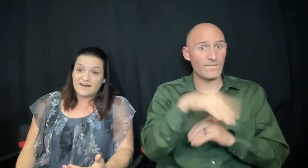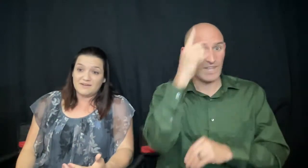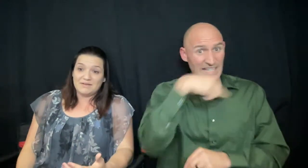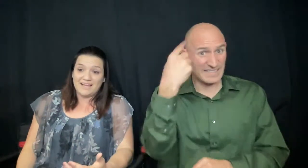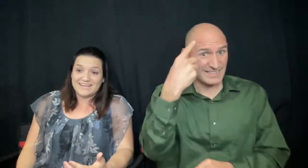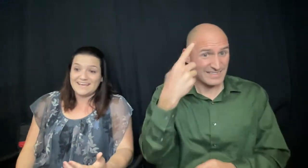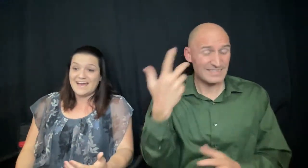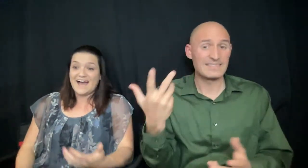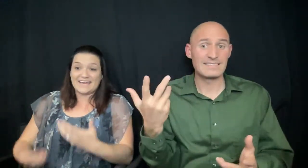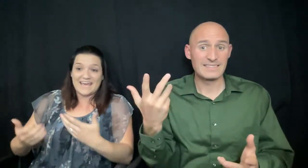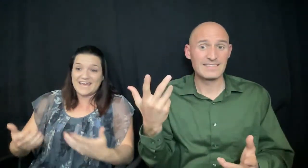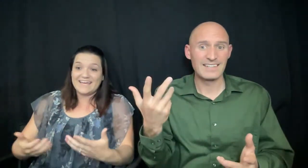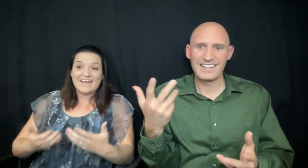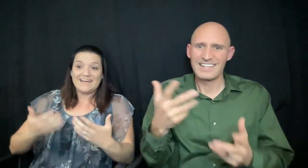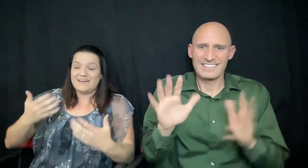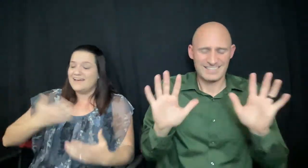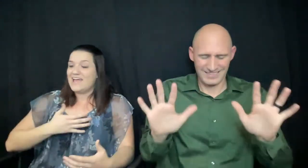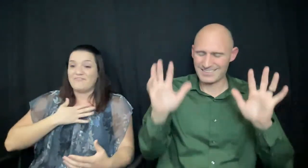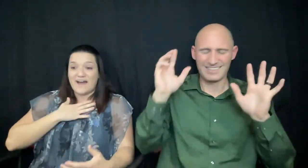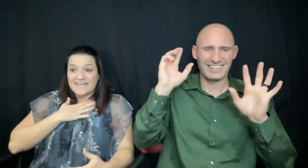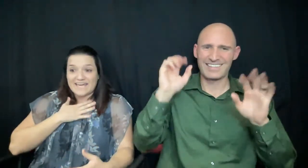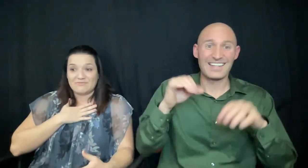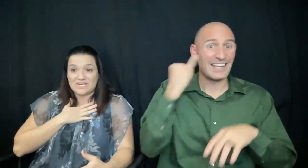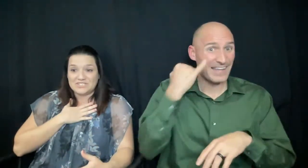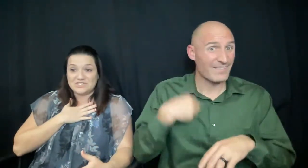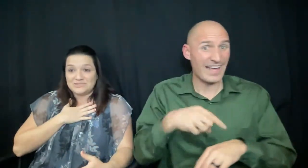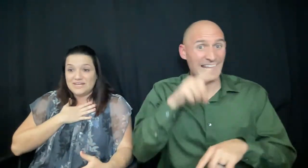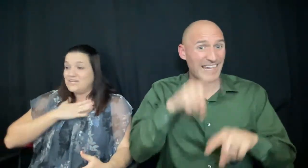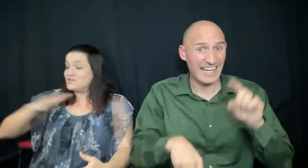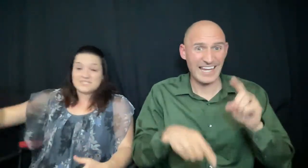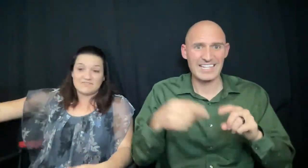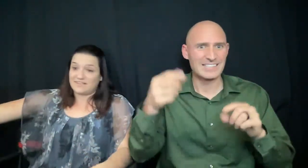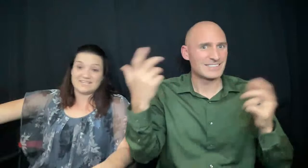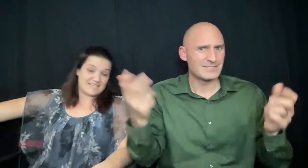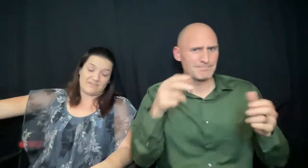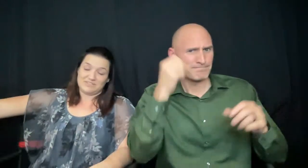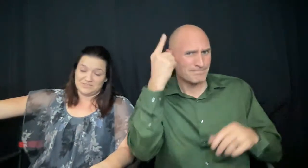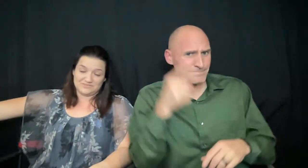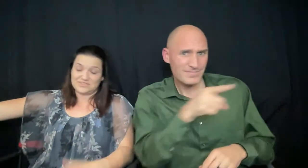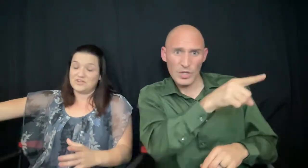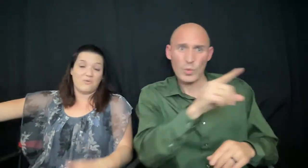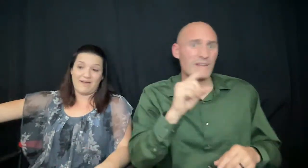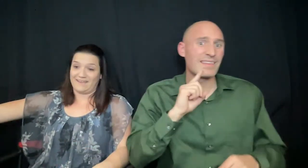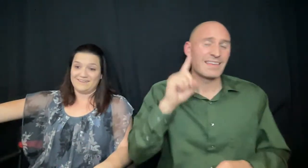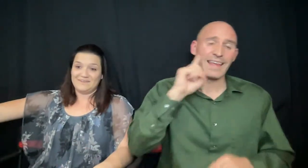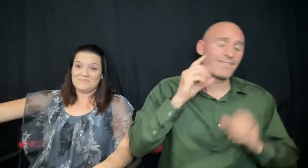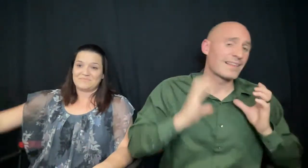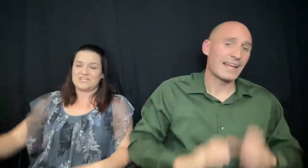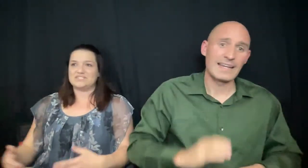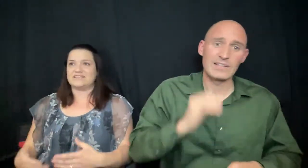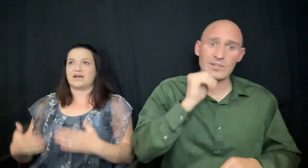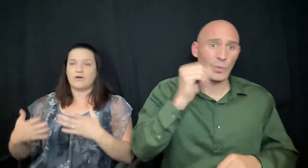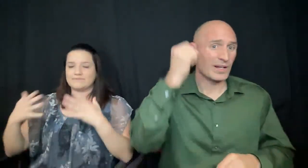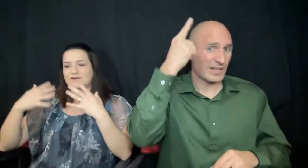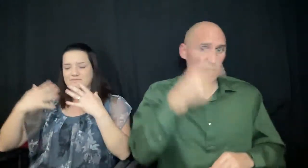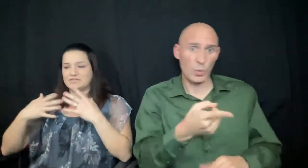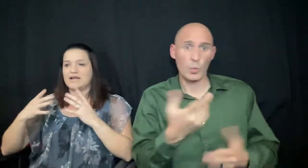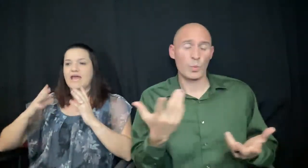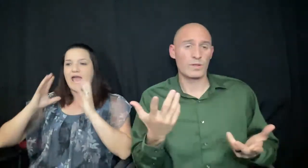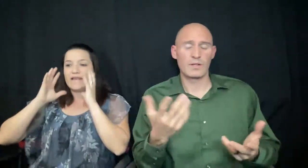I'm like, I can't, if I can't read you, your deaf clients can't read you. There's no way. And she's like, oh, I'm sorry. And it's